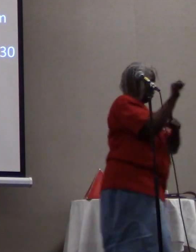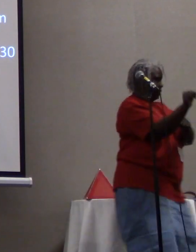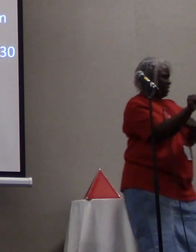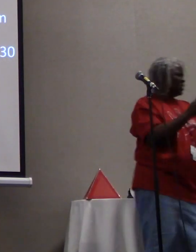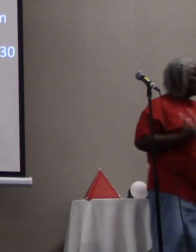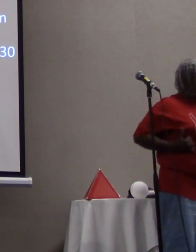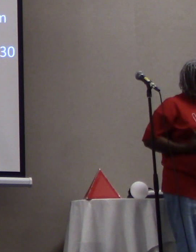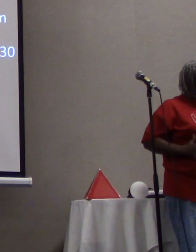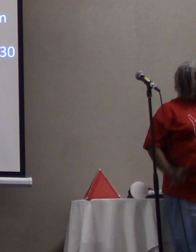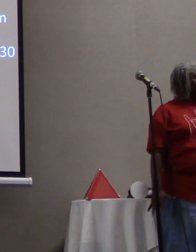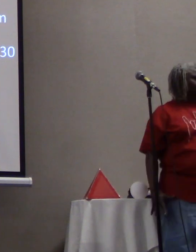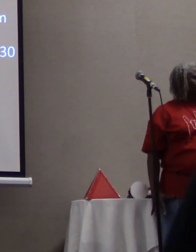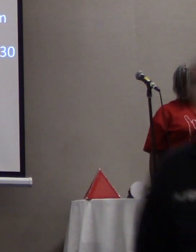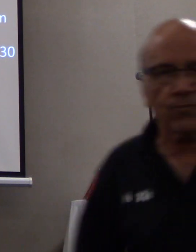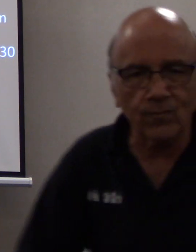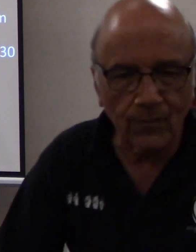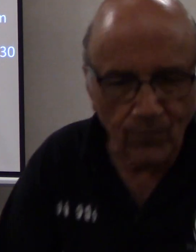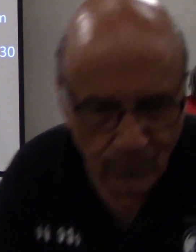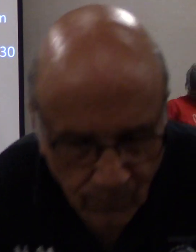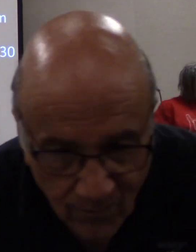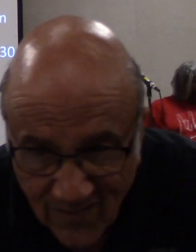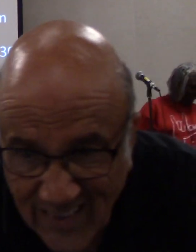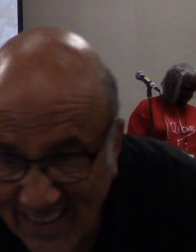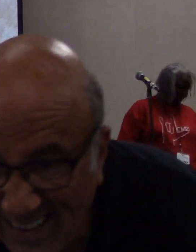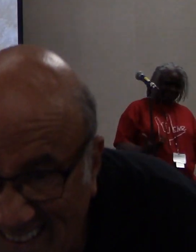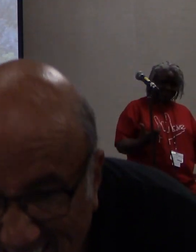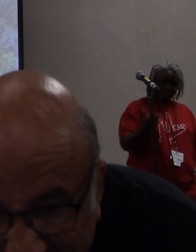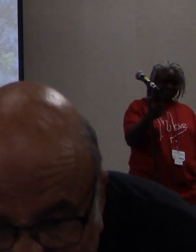Oh wait, can't see you. Let me move out of your way.